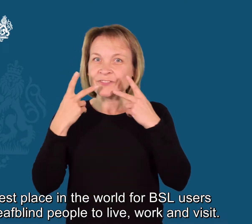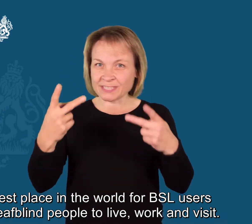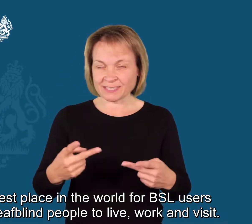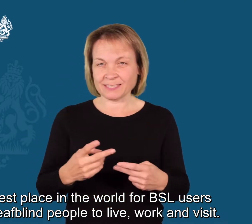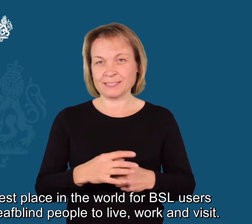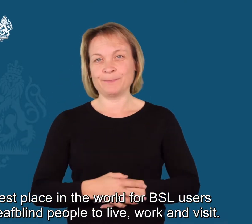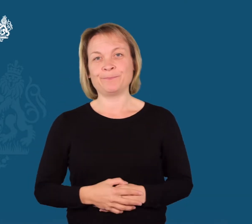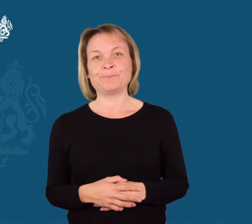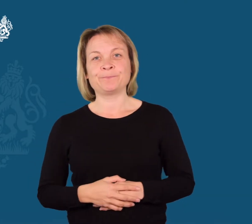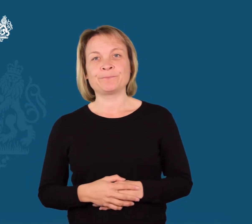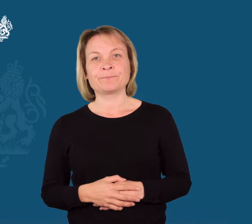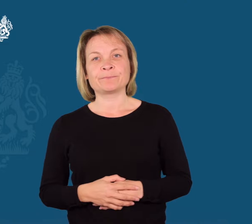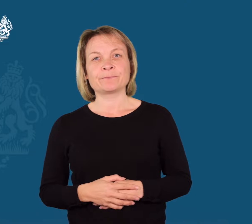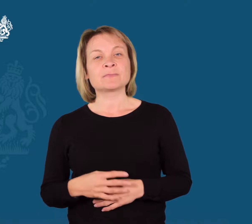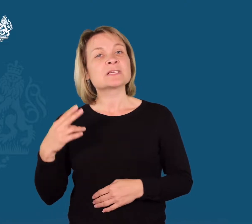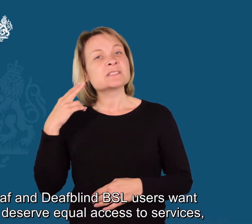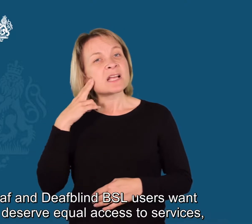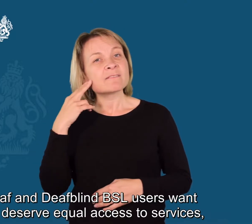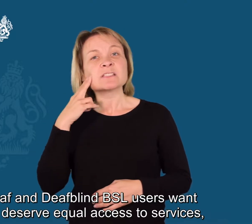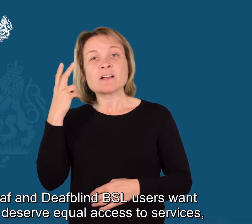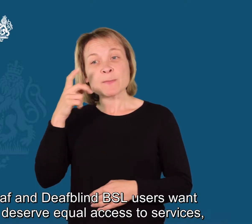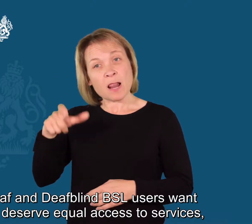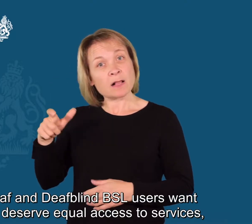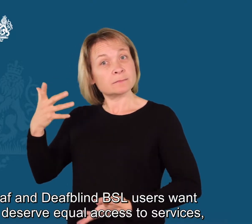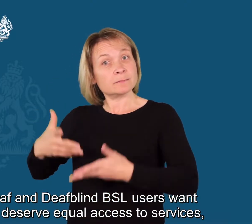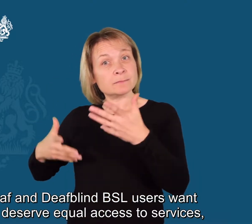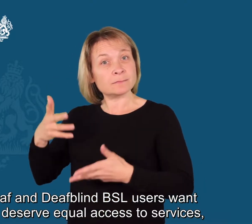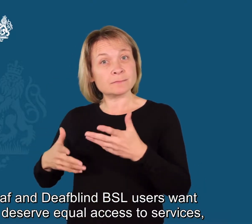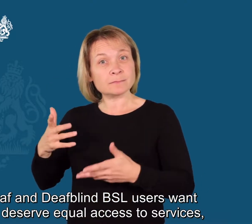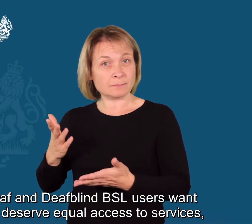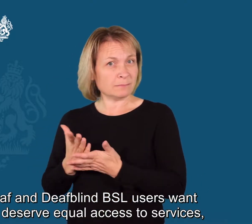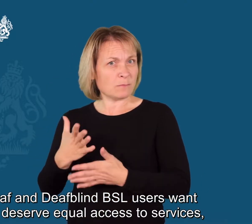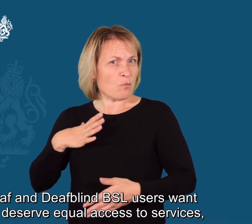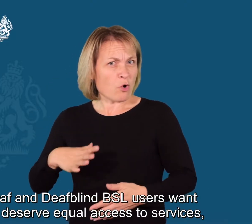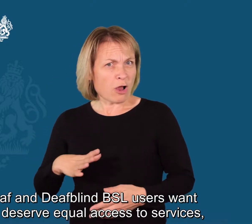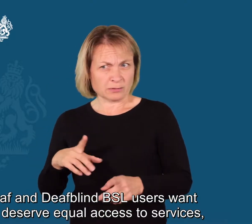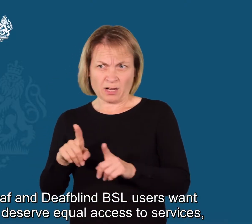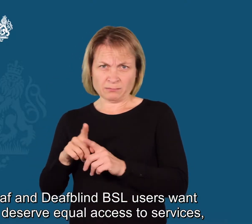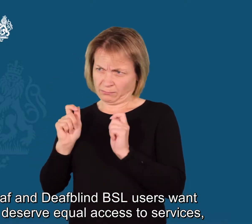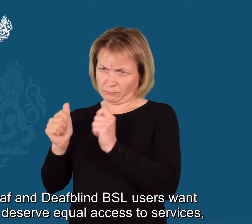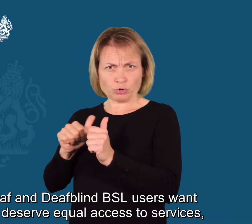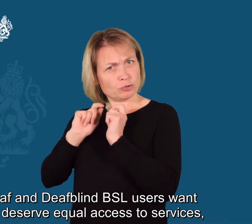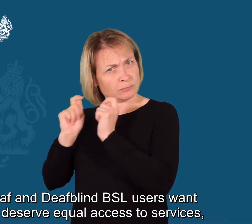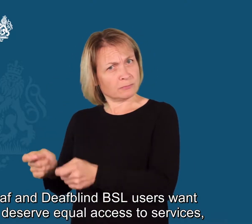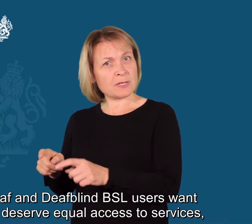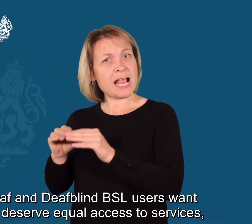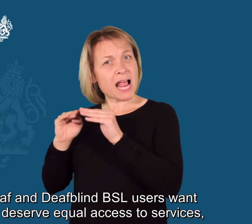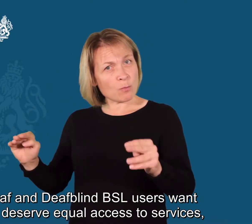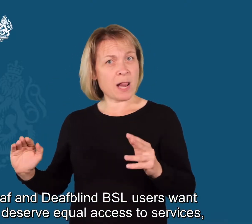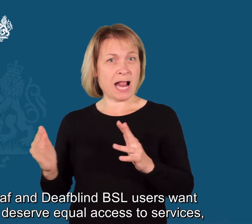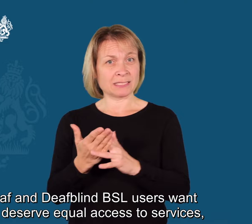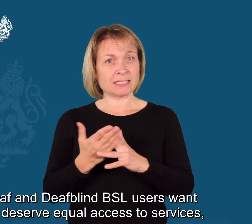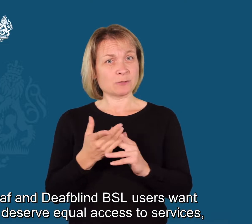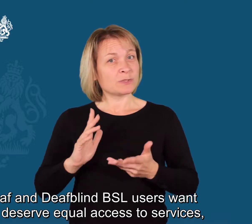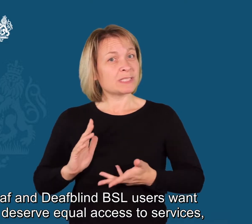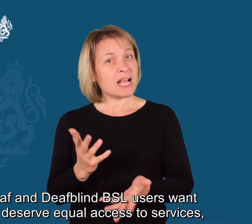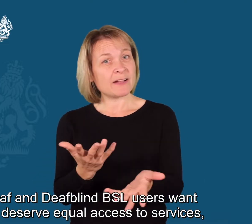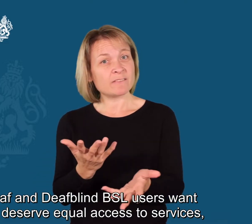Deaf and deafblind BSL users want and deserve equal access to services, which will, in the long term, lead to better life